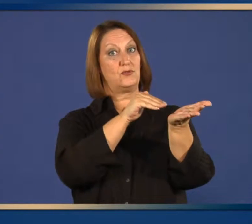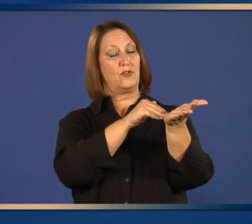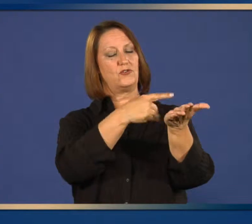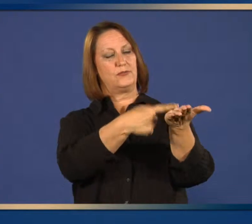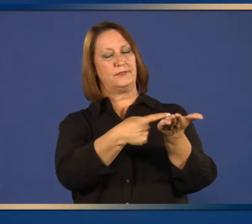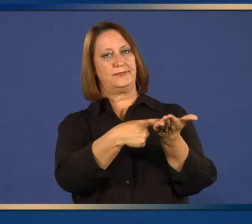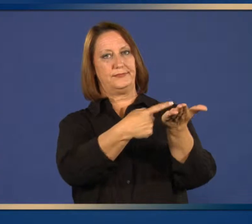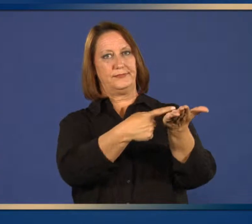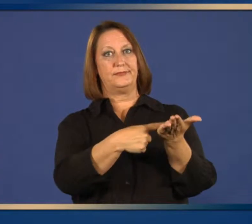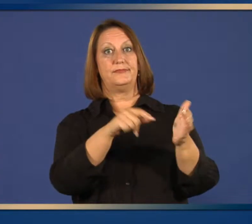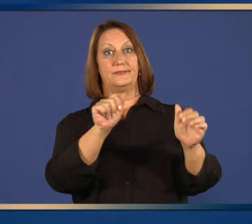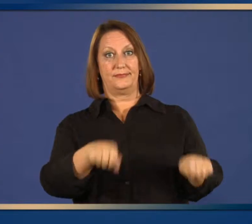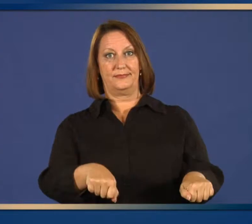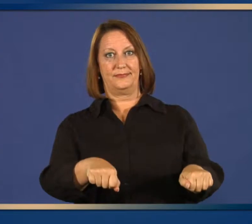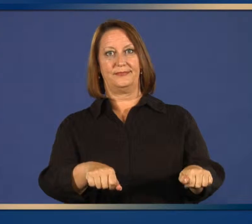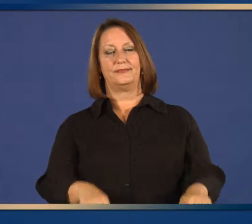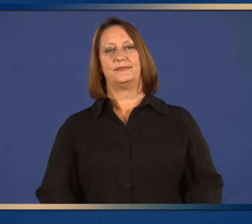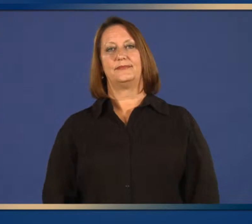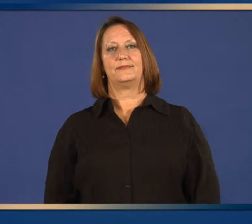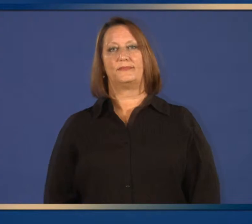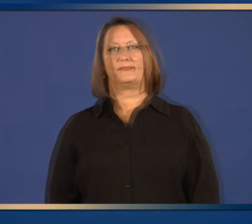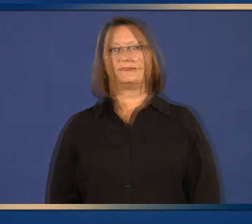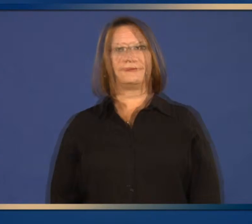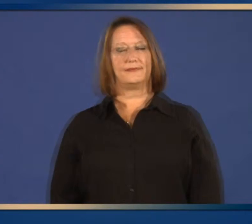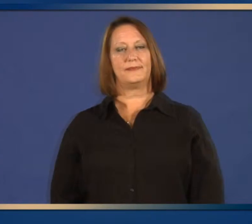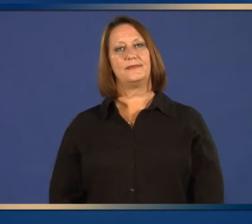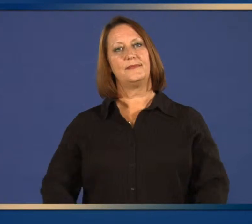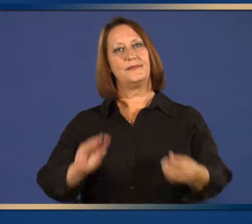Ask your healthcare provider for more information.